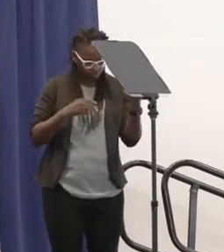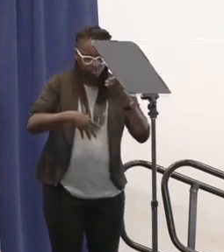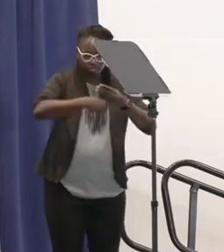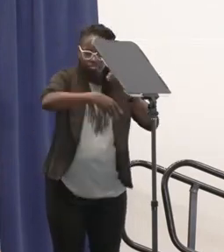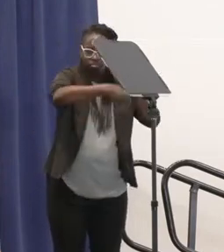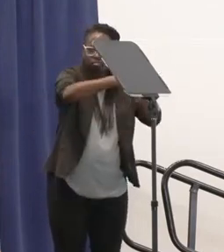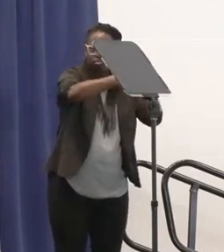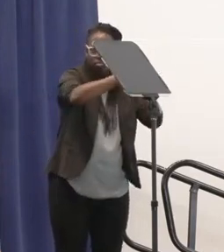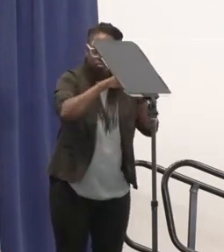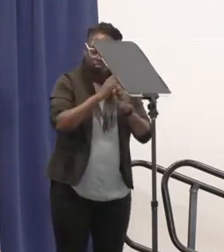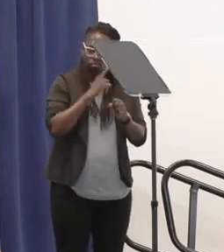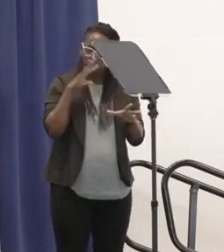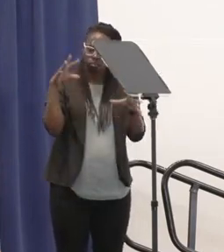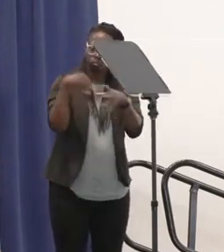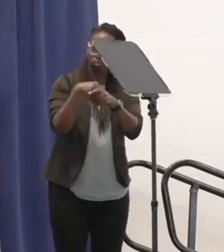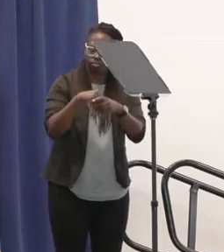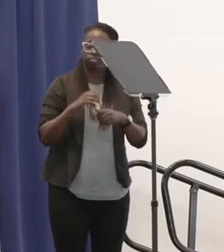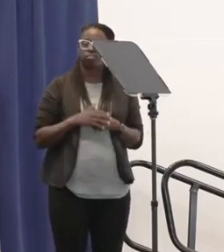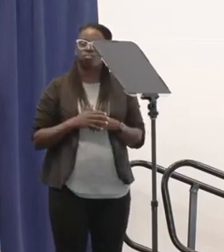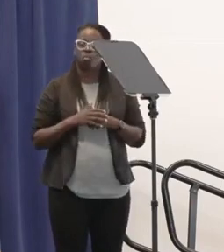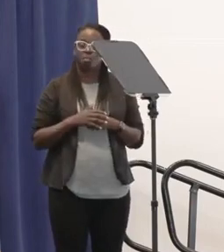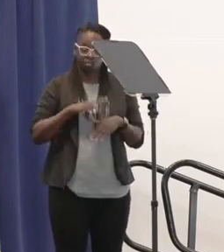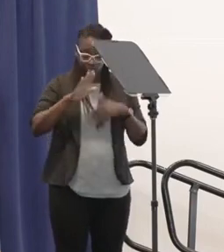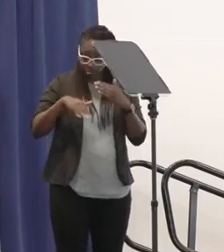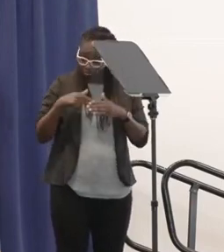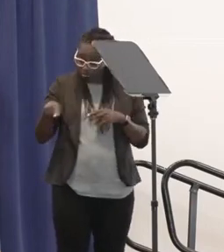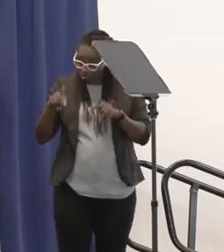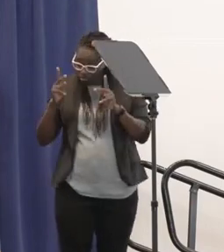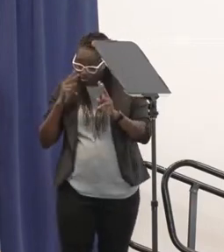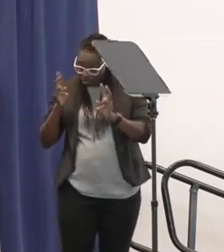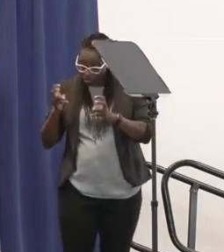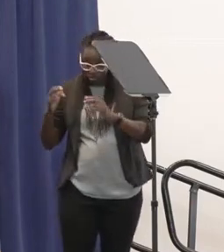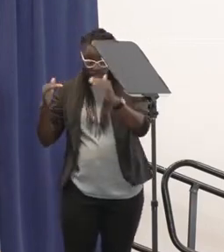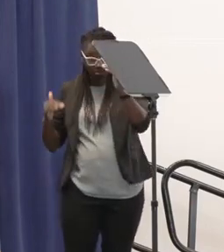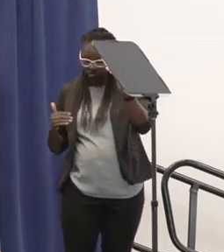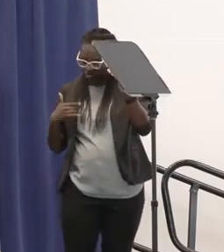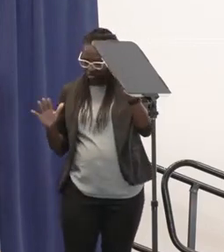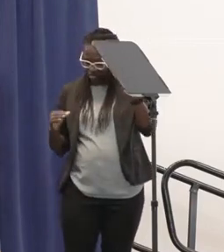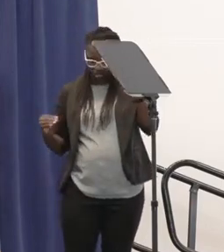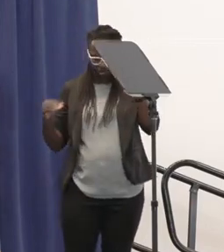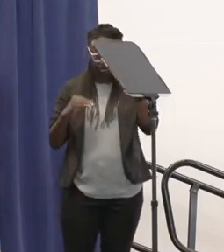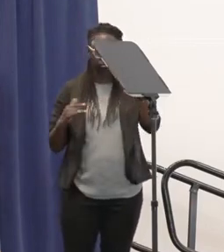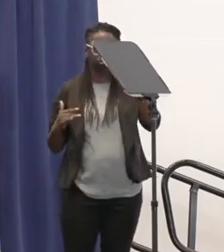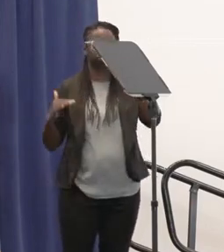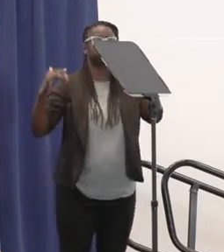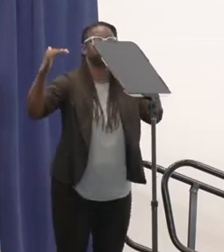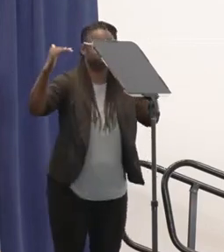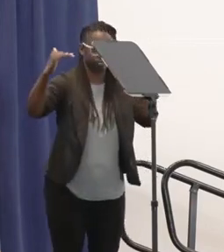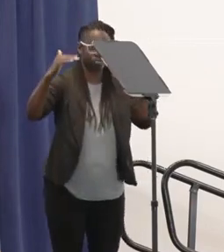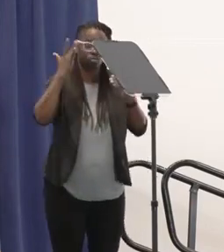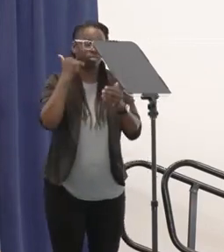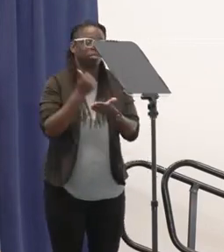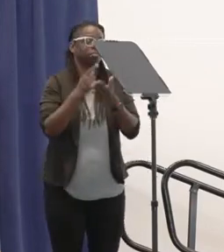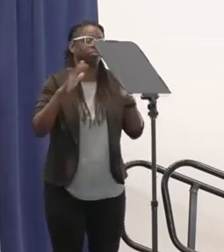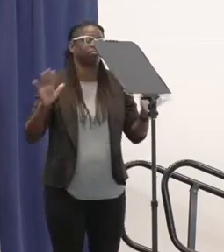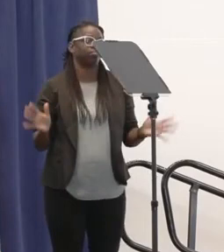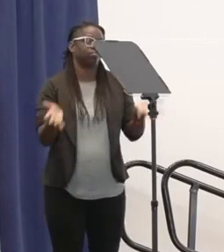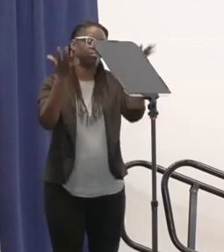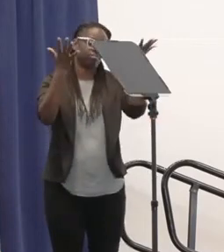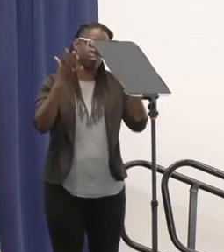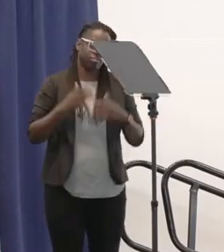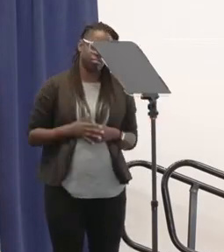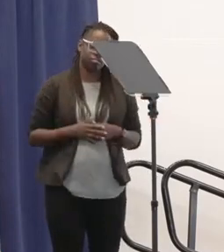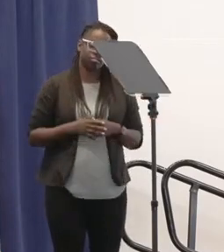that colleges and universities can work with our K-12 systems and schools in their efforts, and of course, how elementary